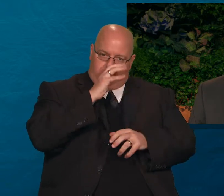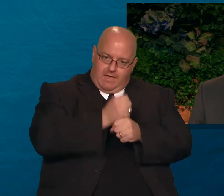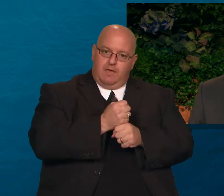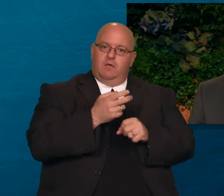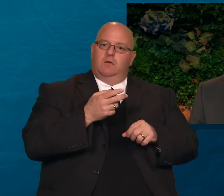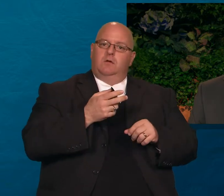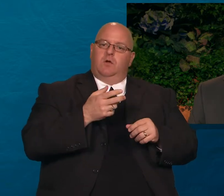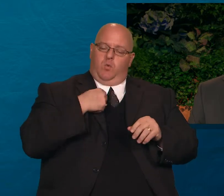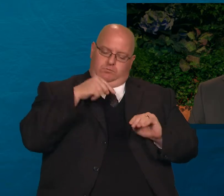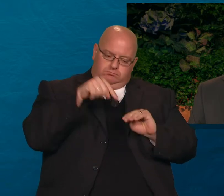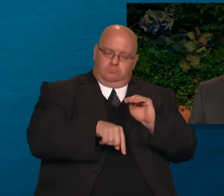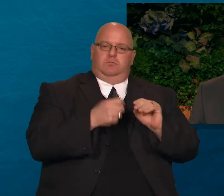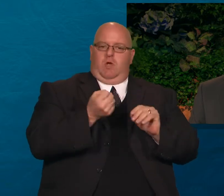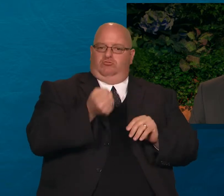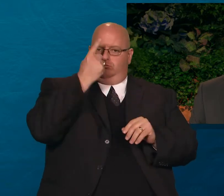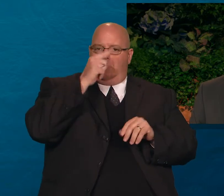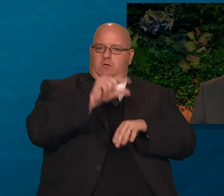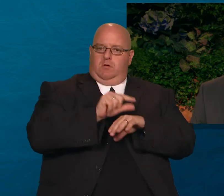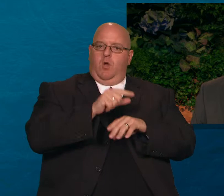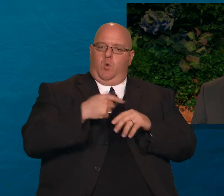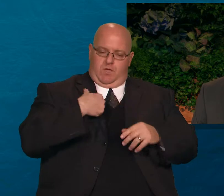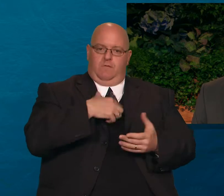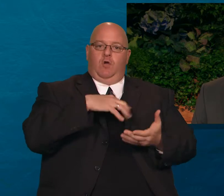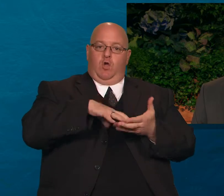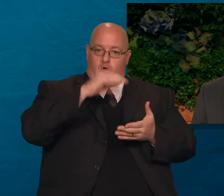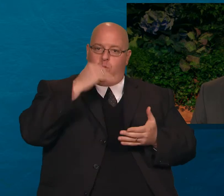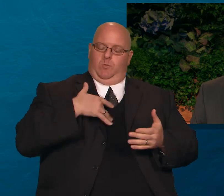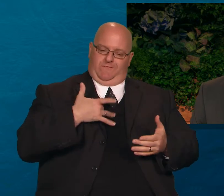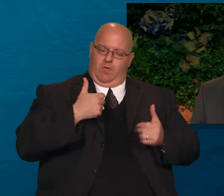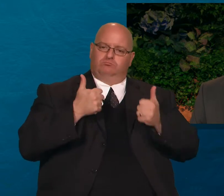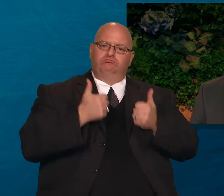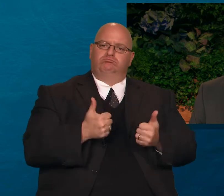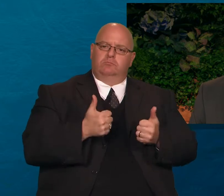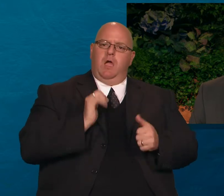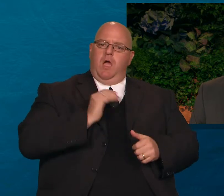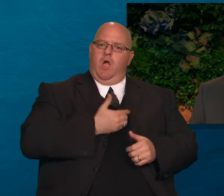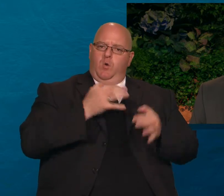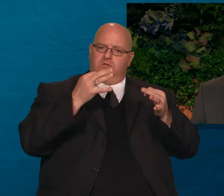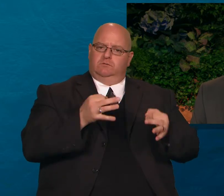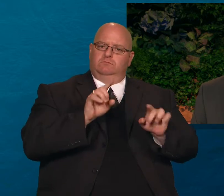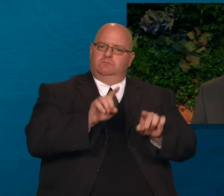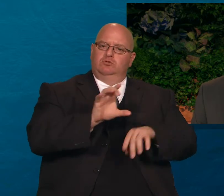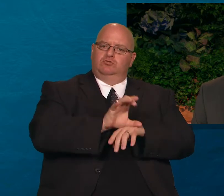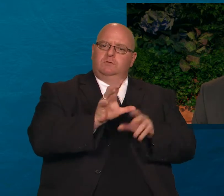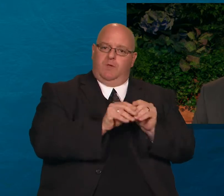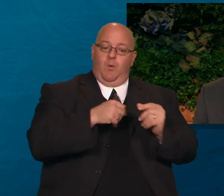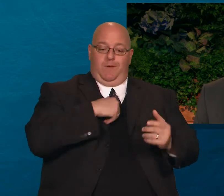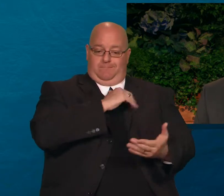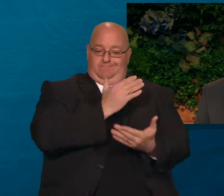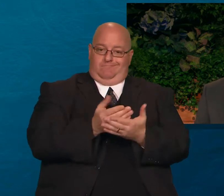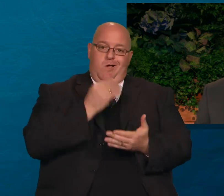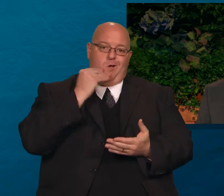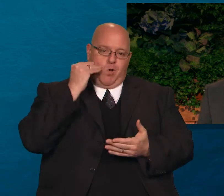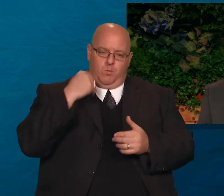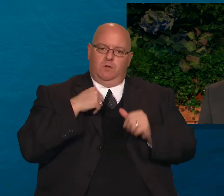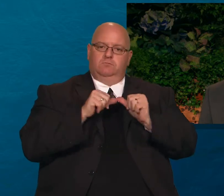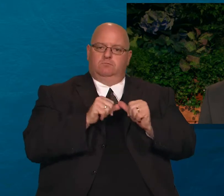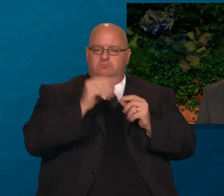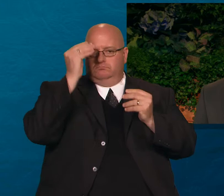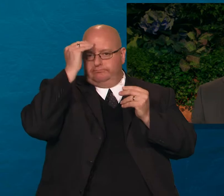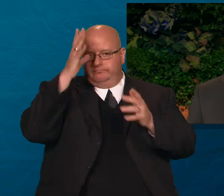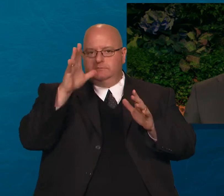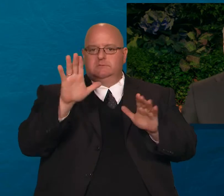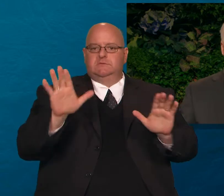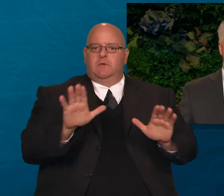learned that we feel good about our decision to attend our church meetings, especially as we return to our home and continue to observe the